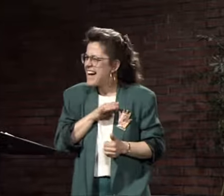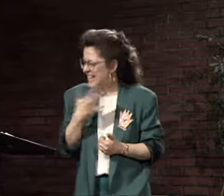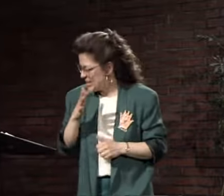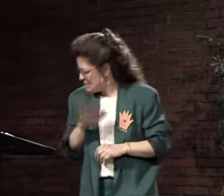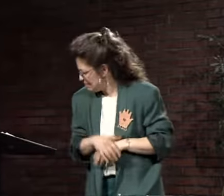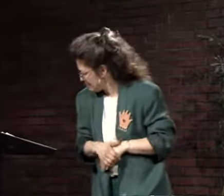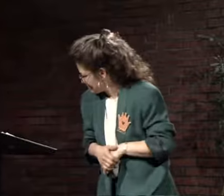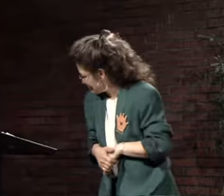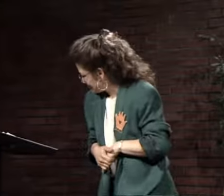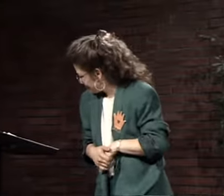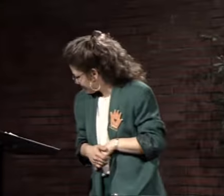Isn't that cool?